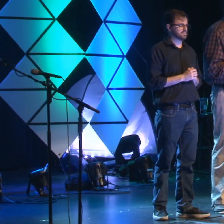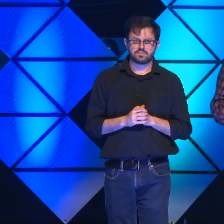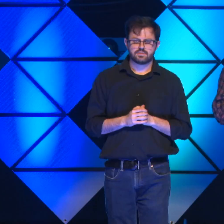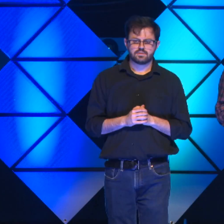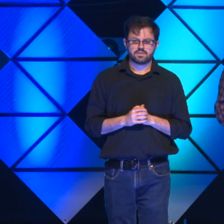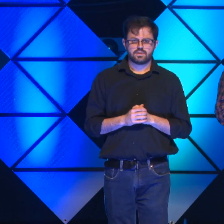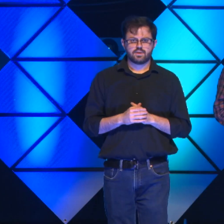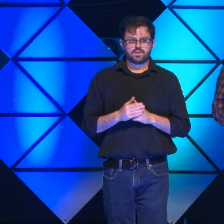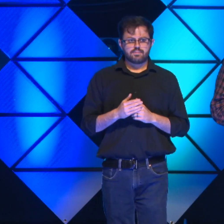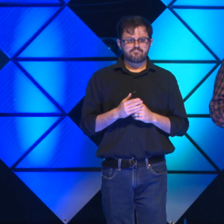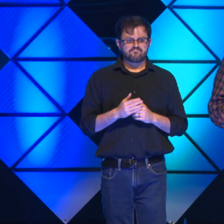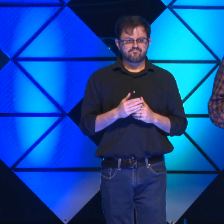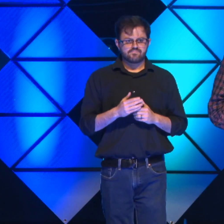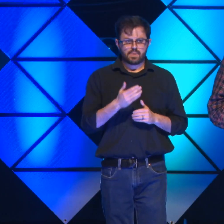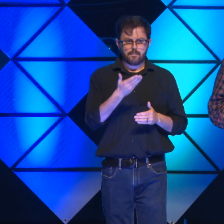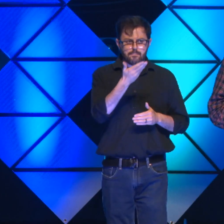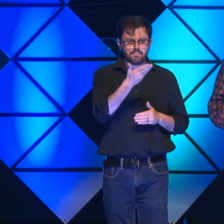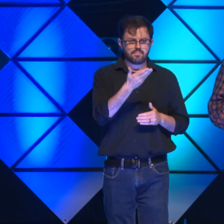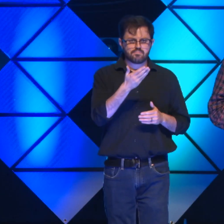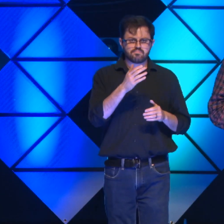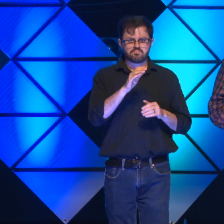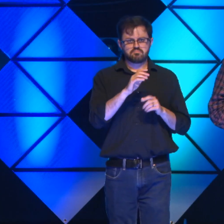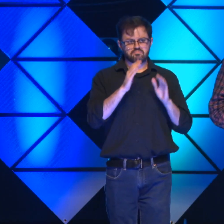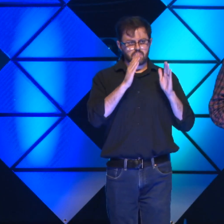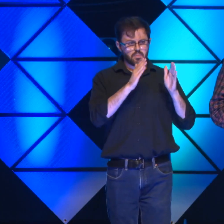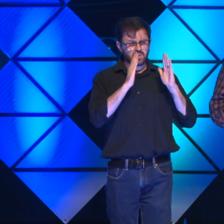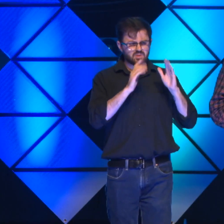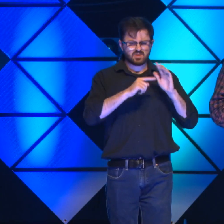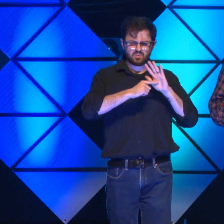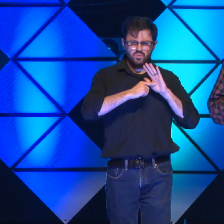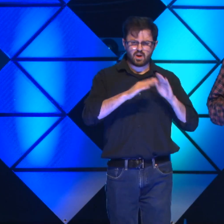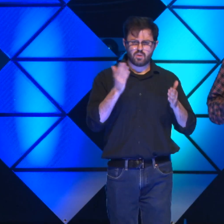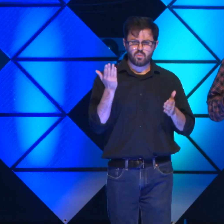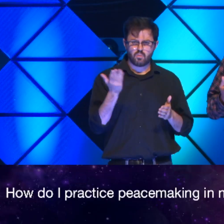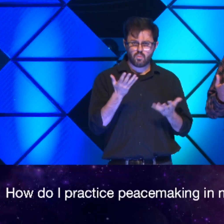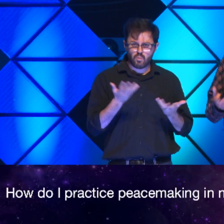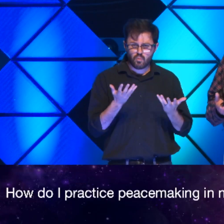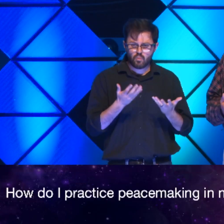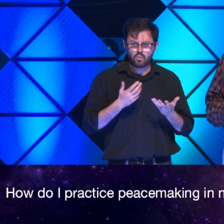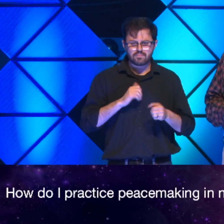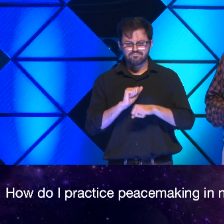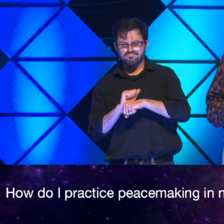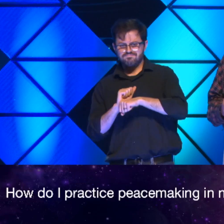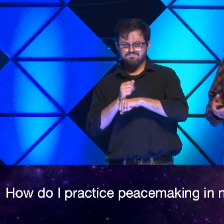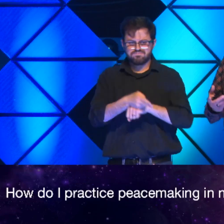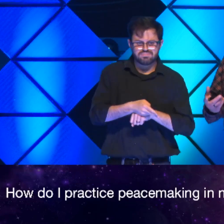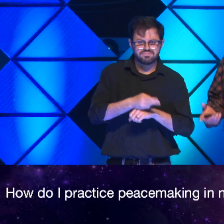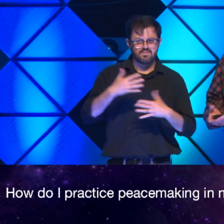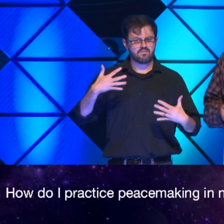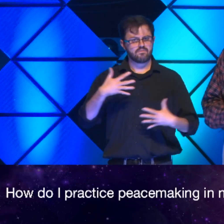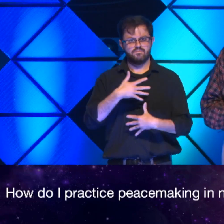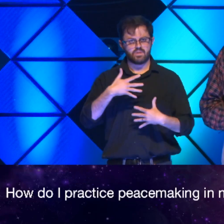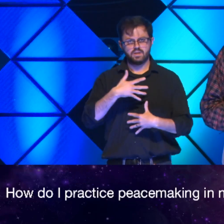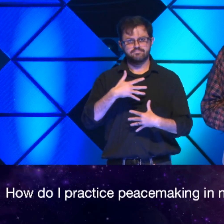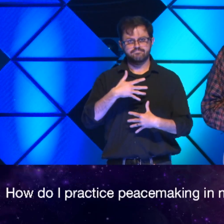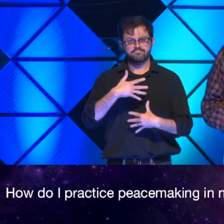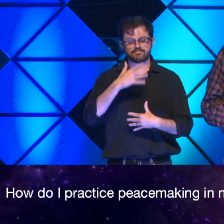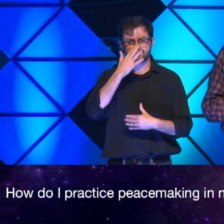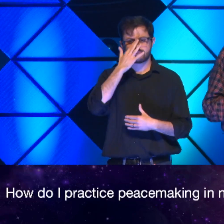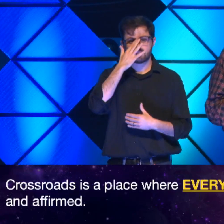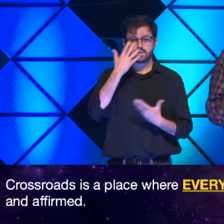Presence is going to require us to overcome fear. So how do I practice this in my everyday